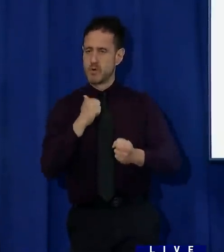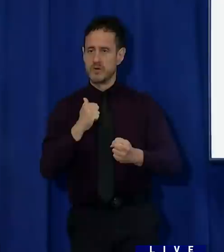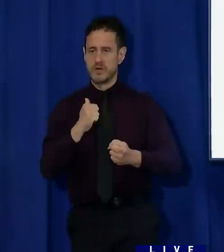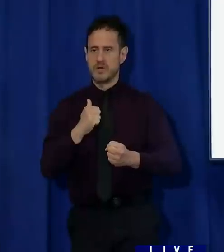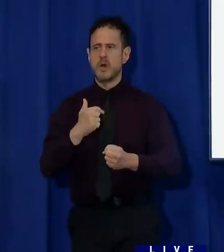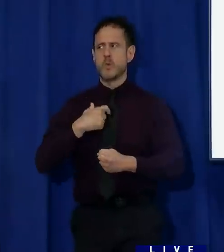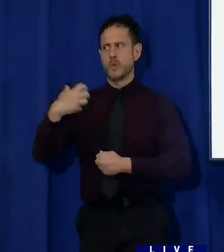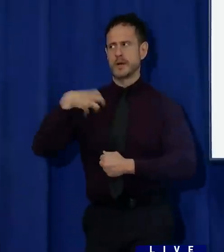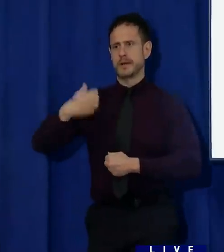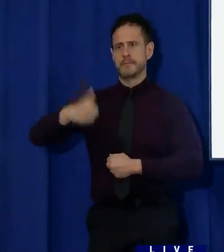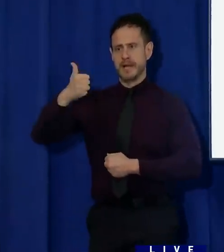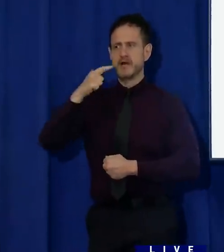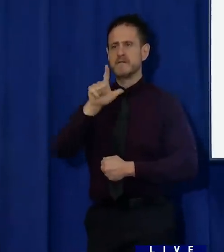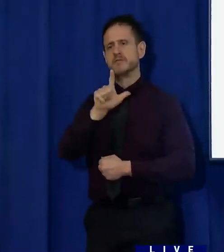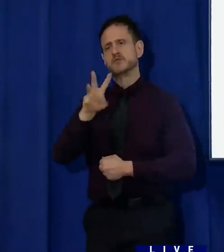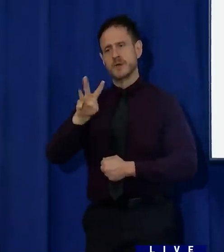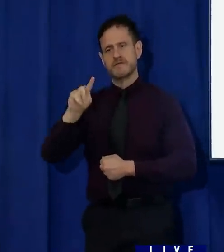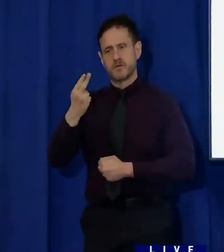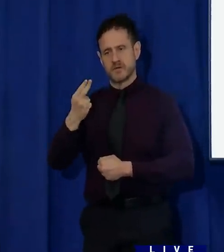the 24th District.